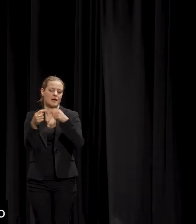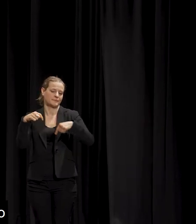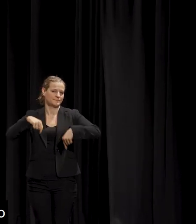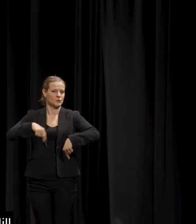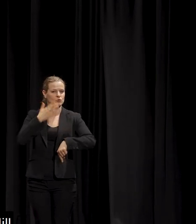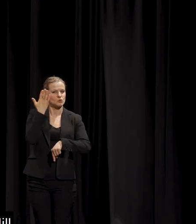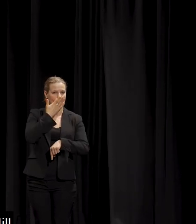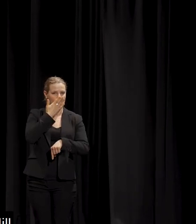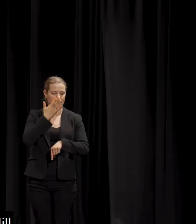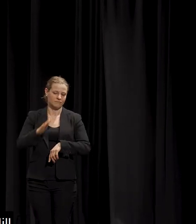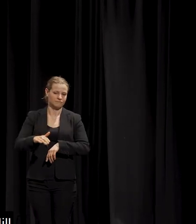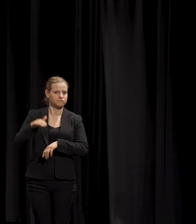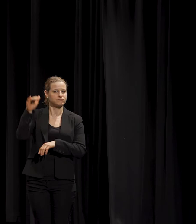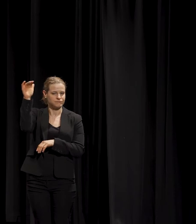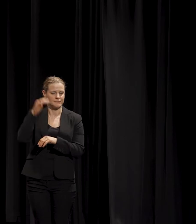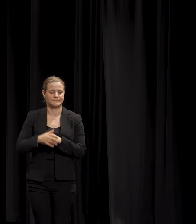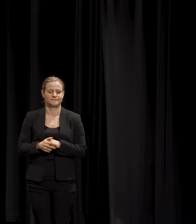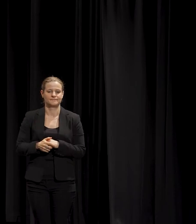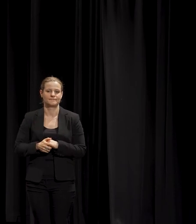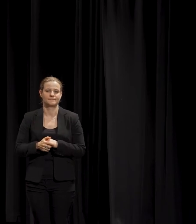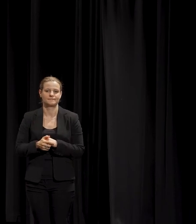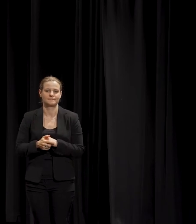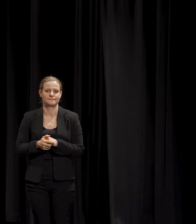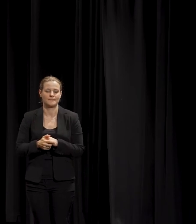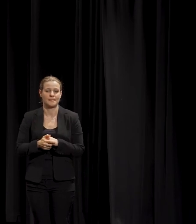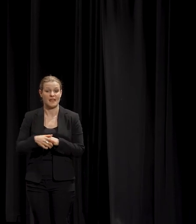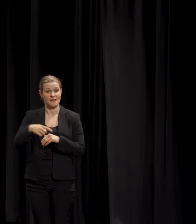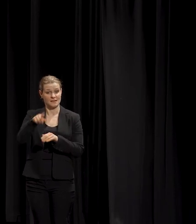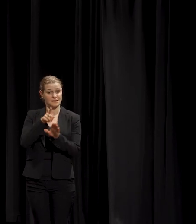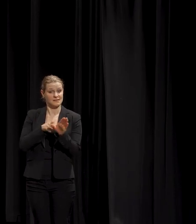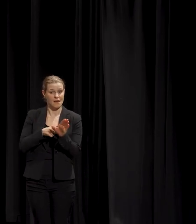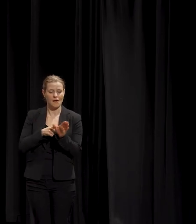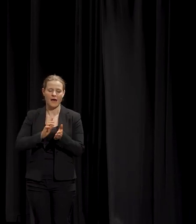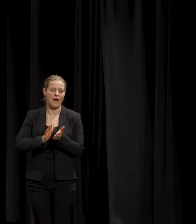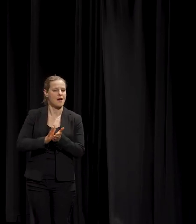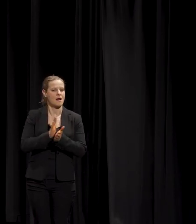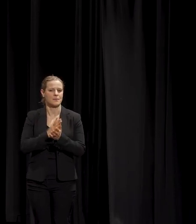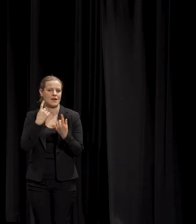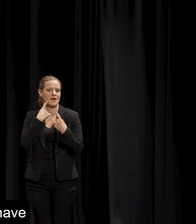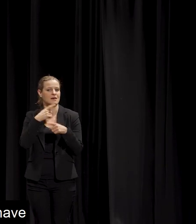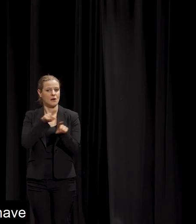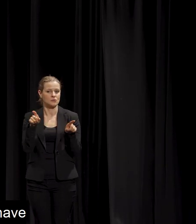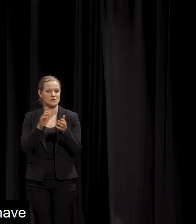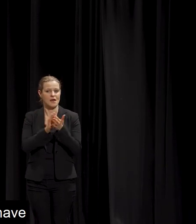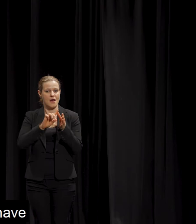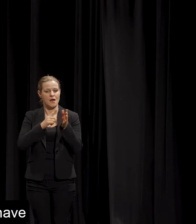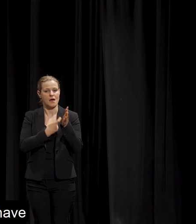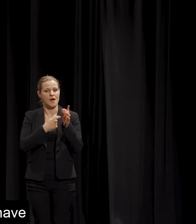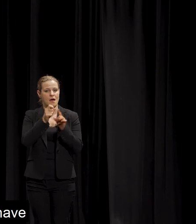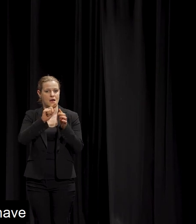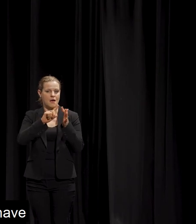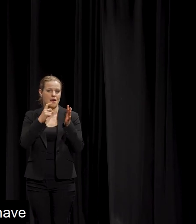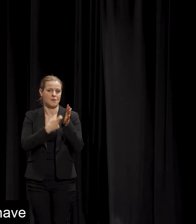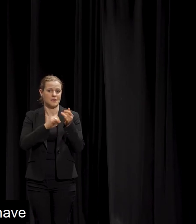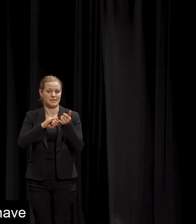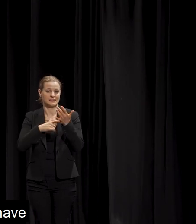skills across their education at Forest Hill College. This year, I am delighted to announce that the Harper STEAM Scholarships have